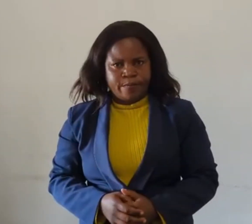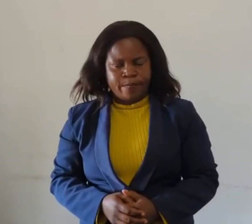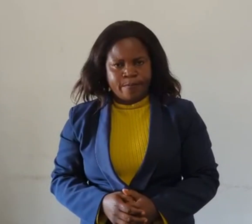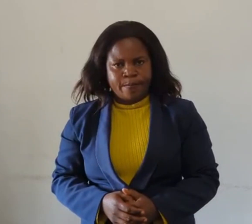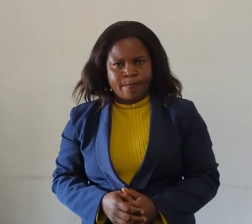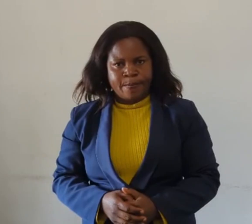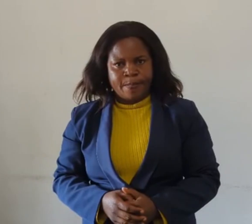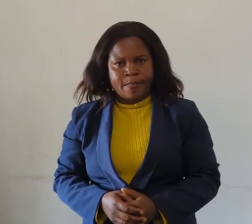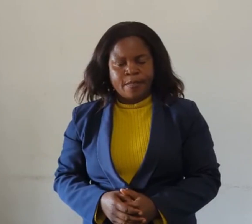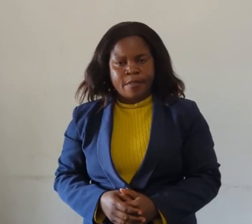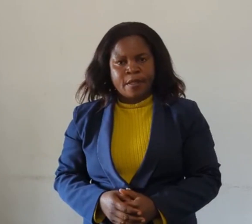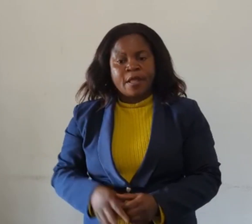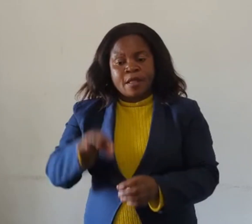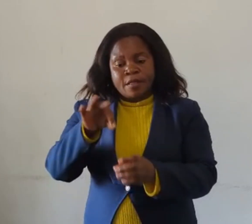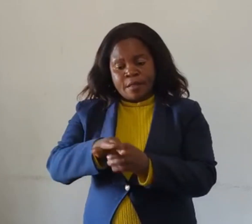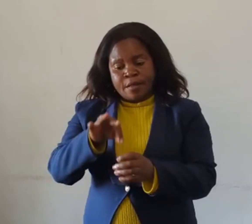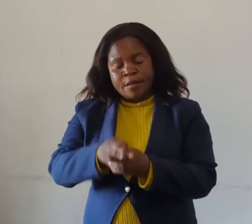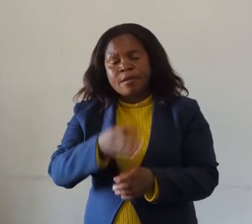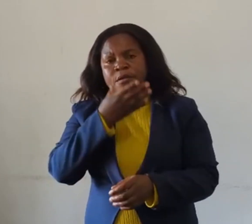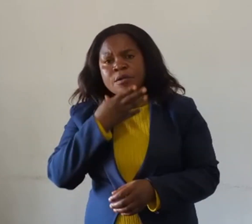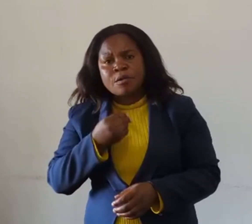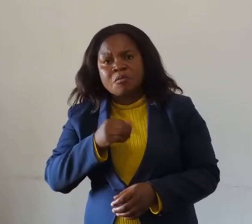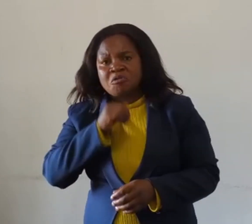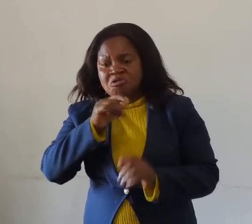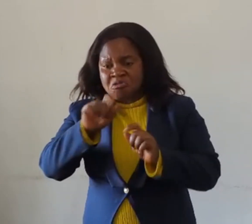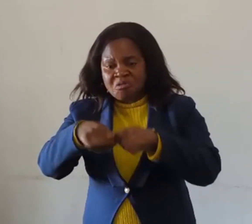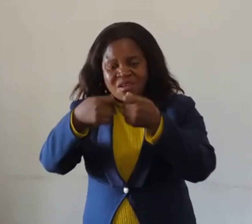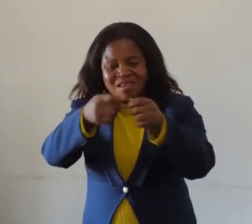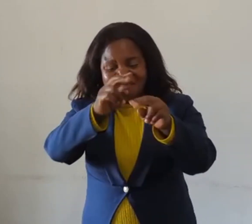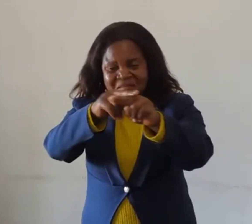The Electoral Commission does not give those seats randomly.